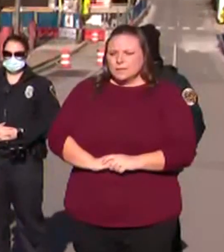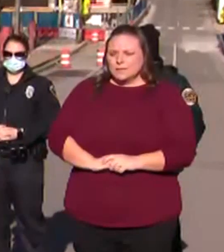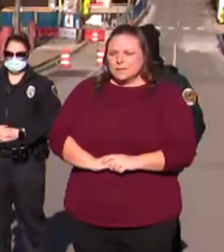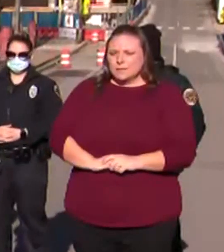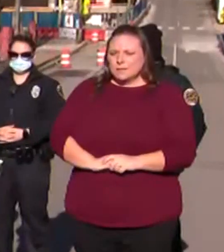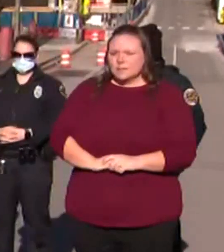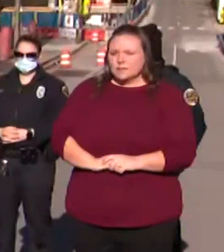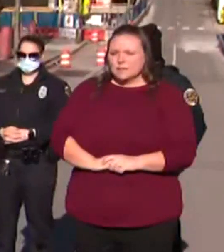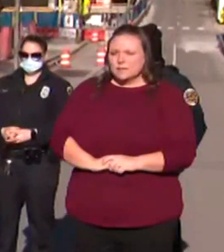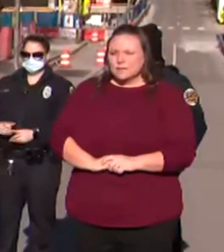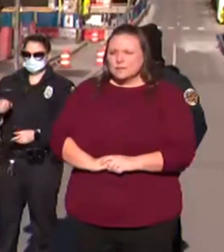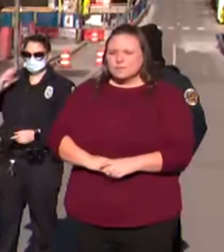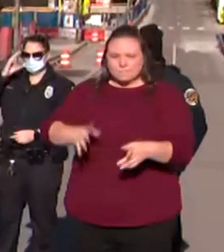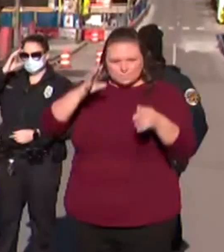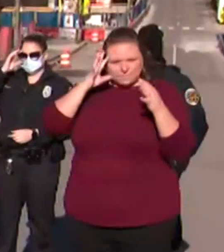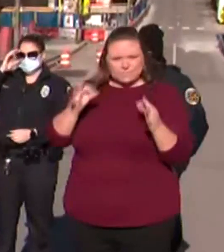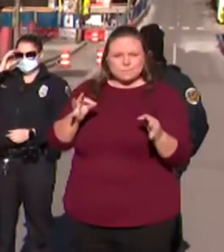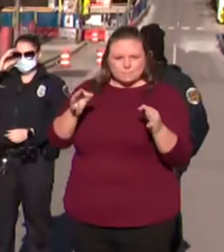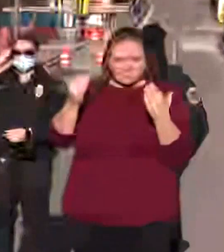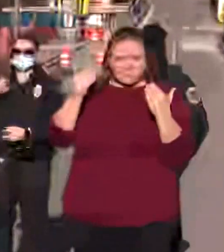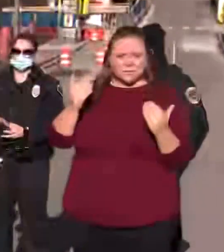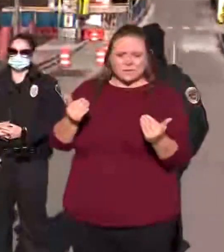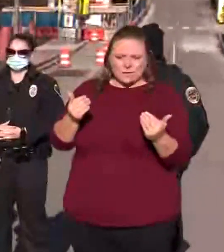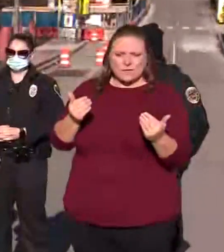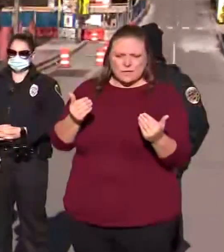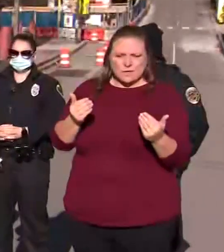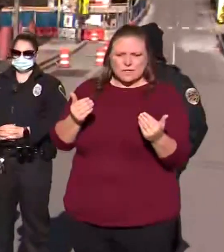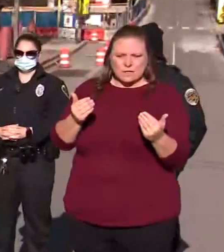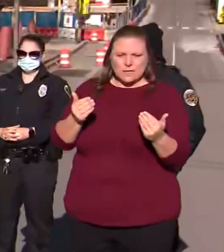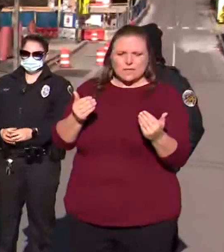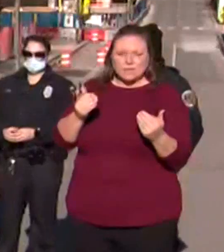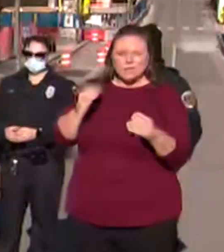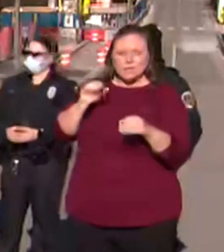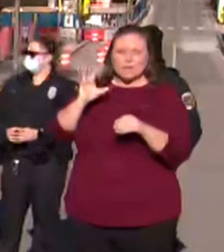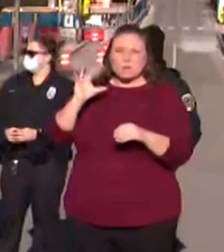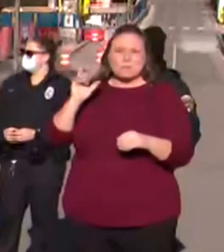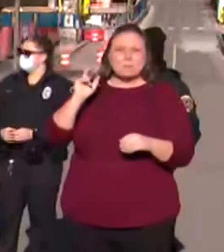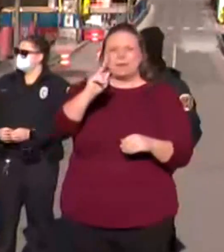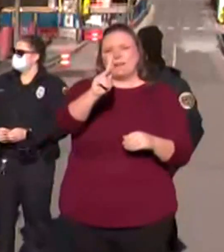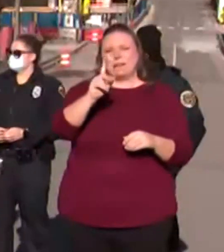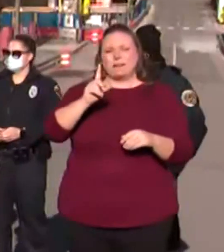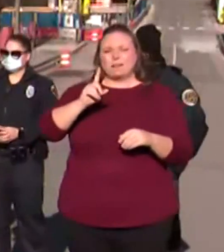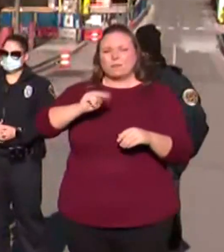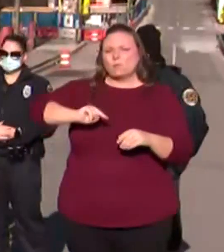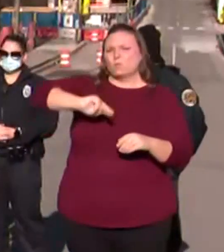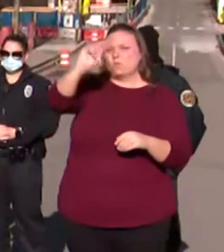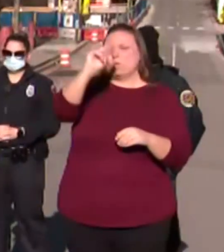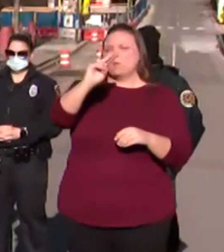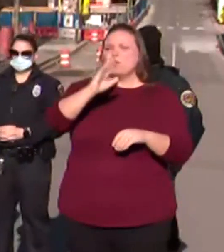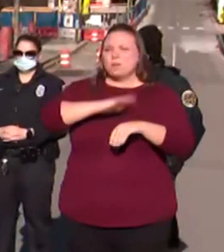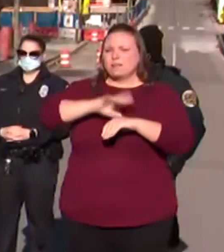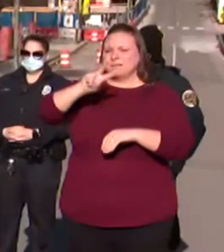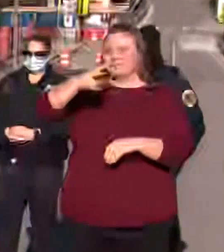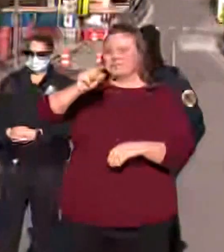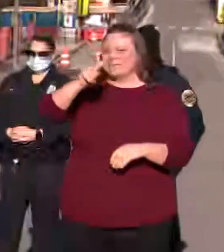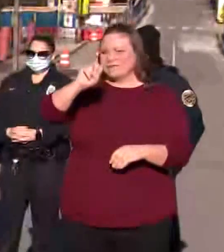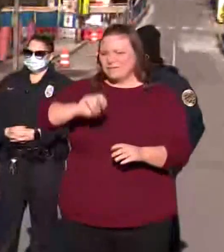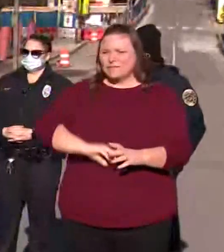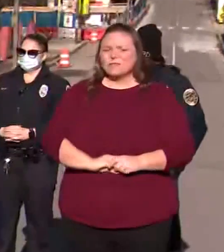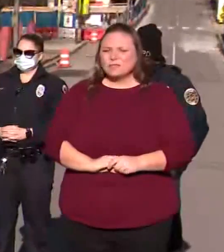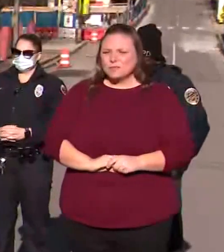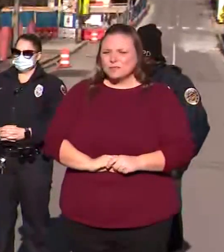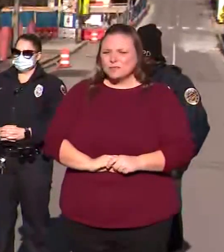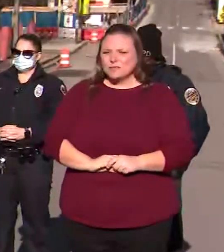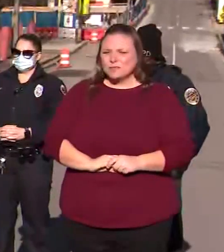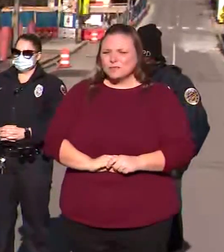that point, we decided to work our way back up 2nd Avenue northbound. We had decided,